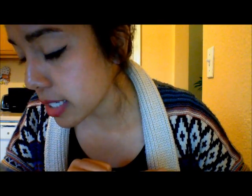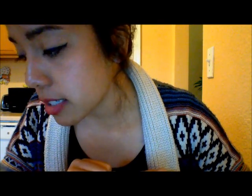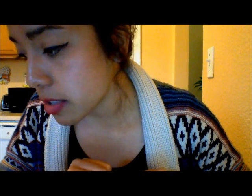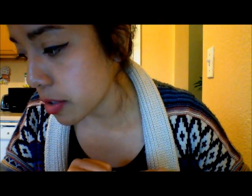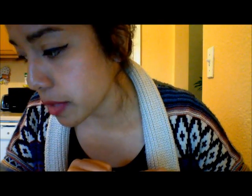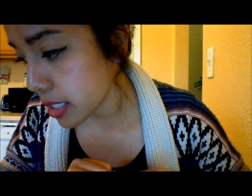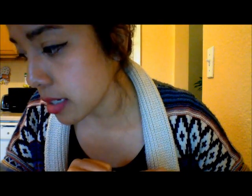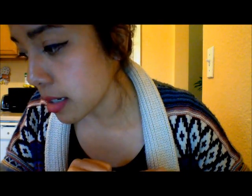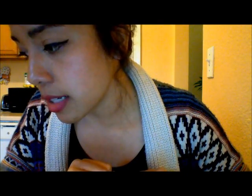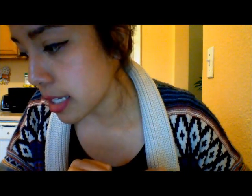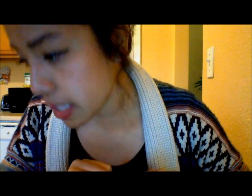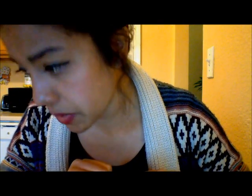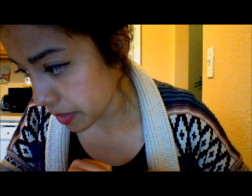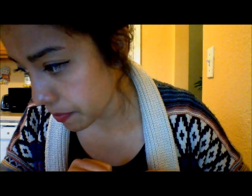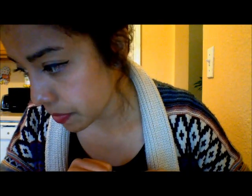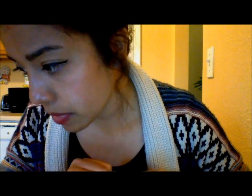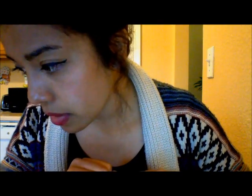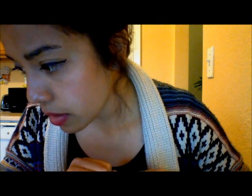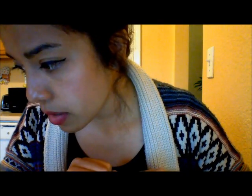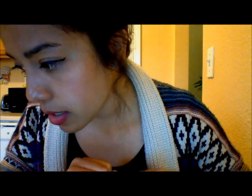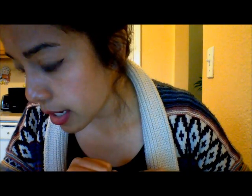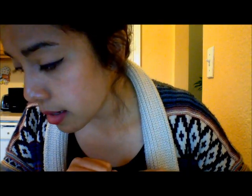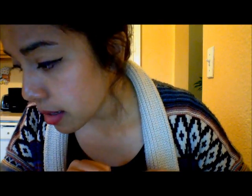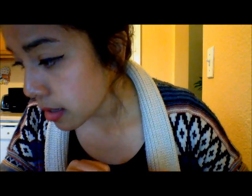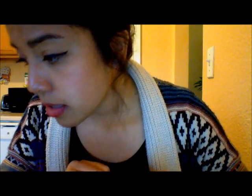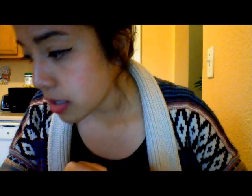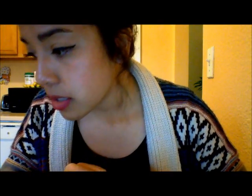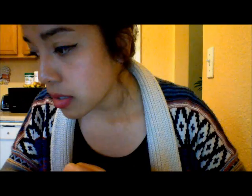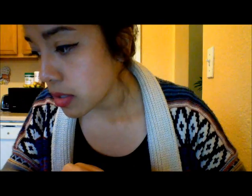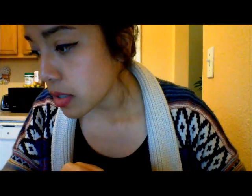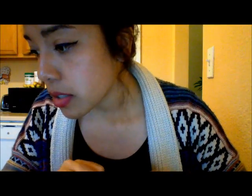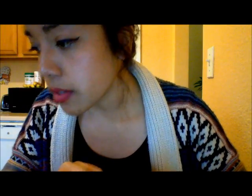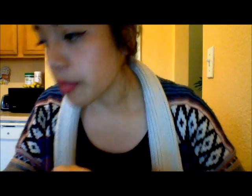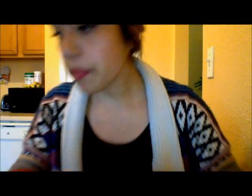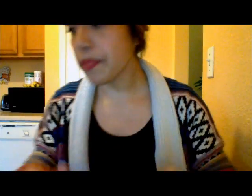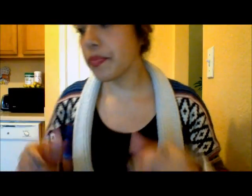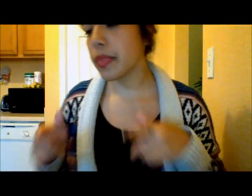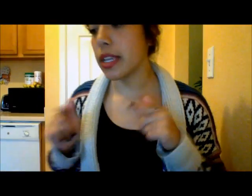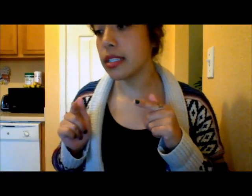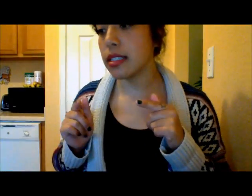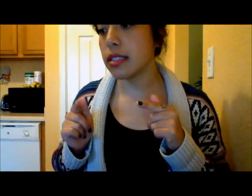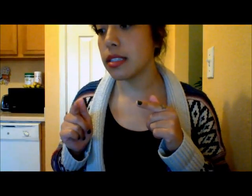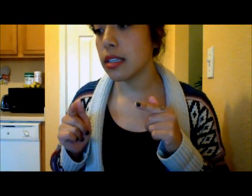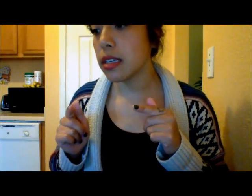renovations, tuition, etc. Okay, so it's